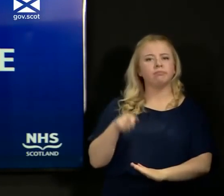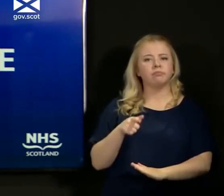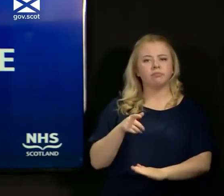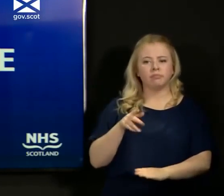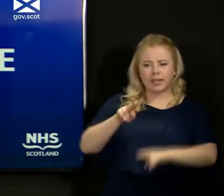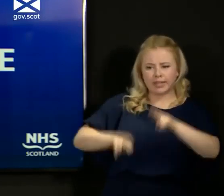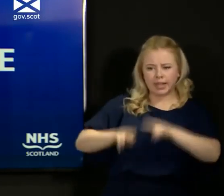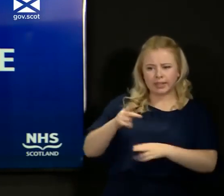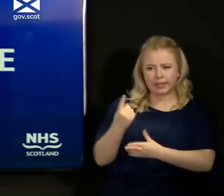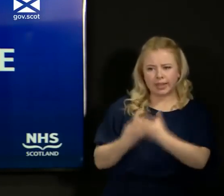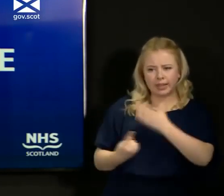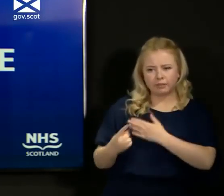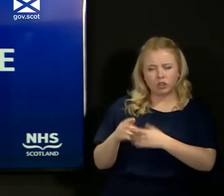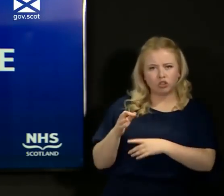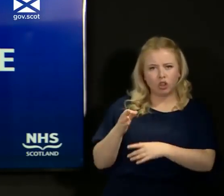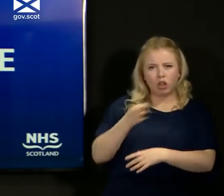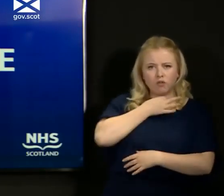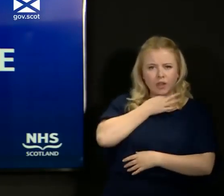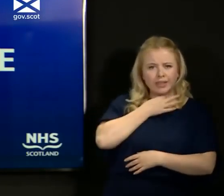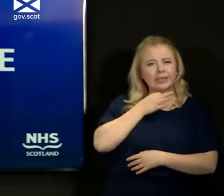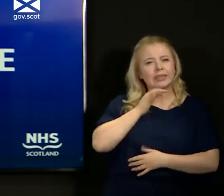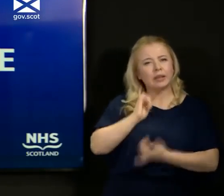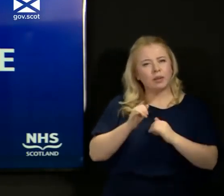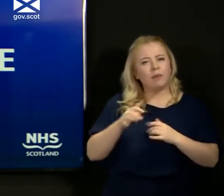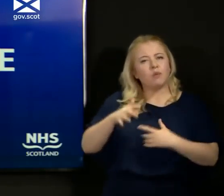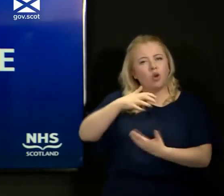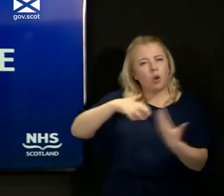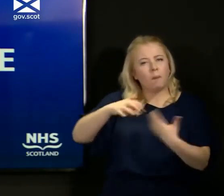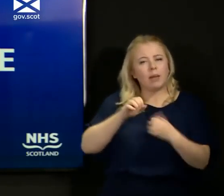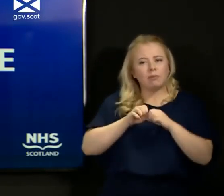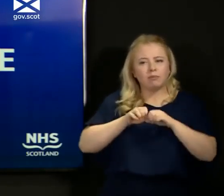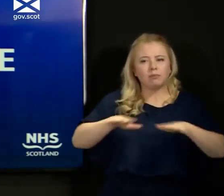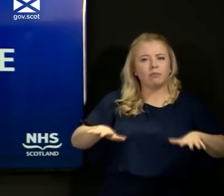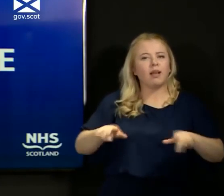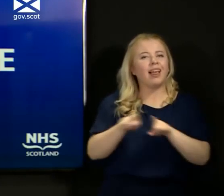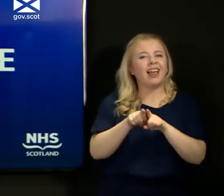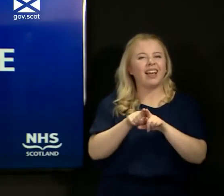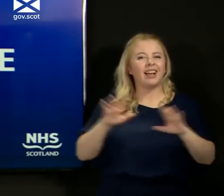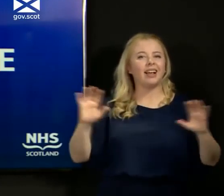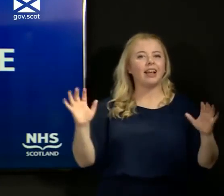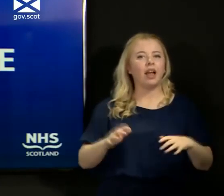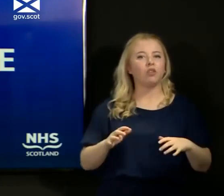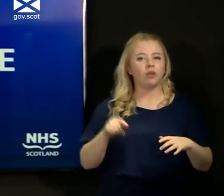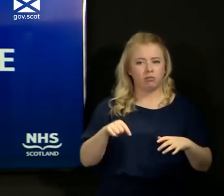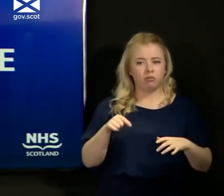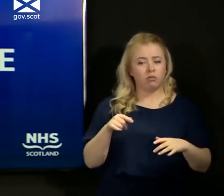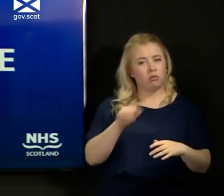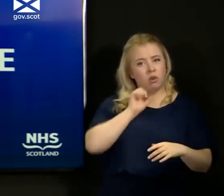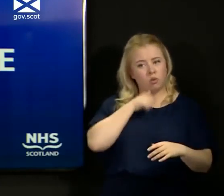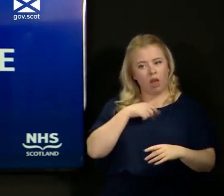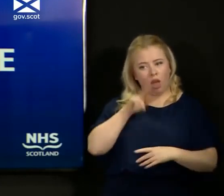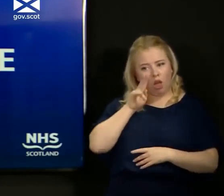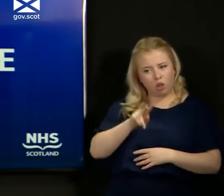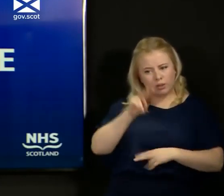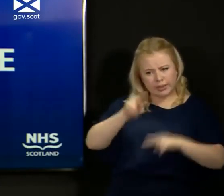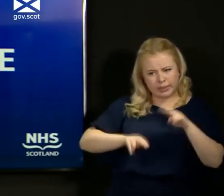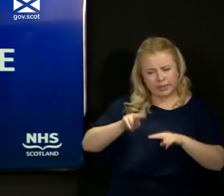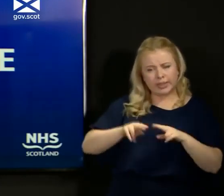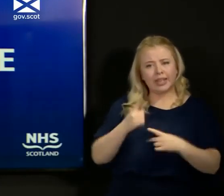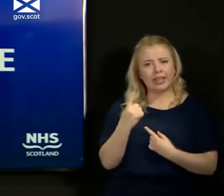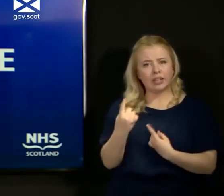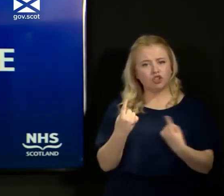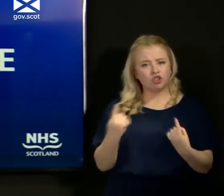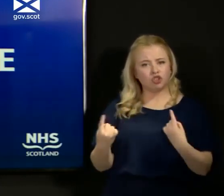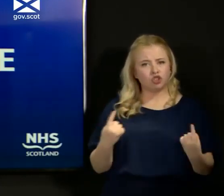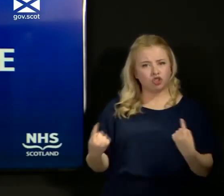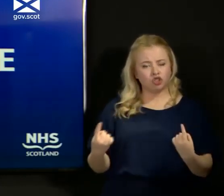associated with quite complex outbreaks at times, such as a gathering of some sort. And what they'll do is they'll assess each one